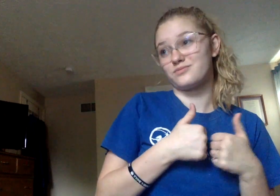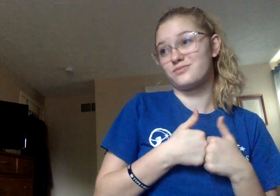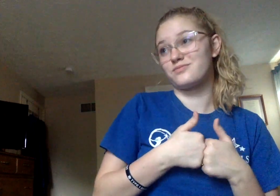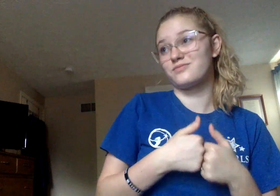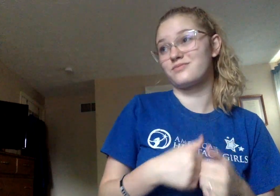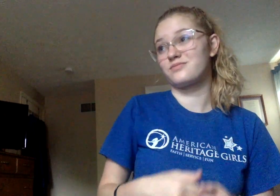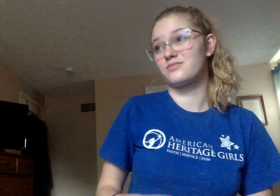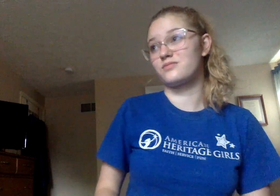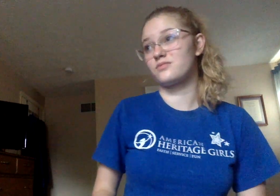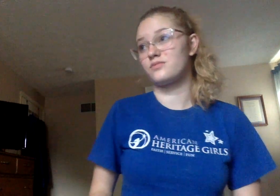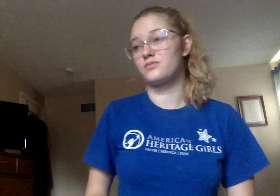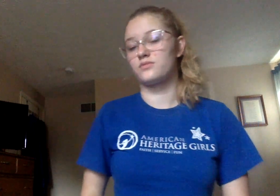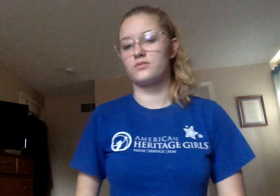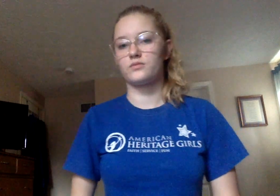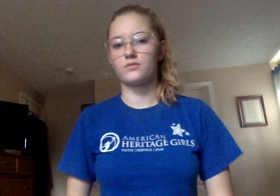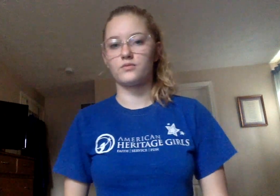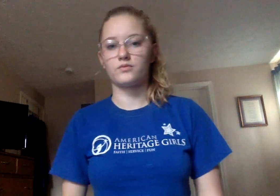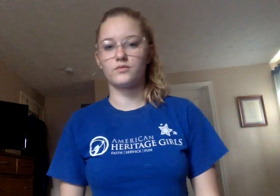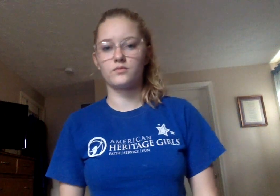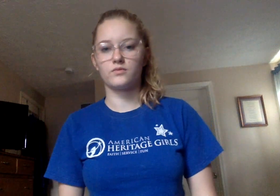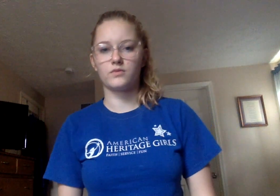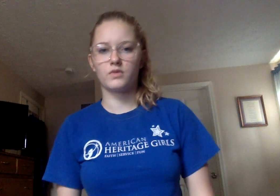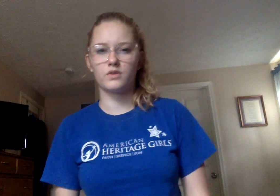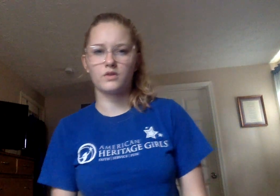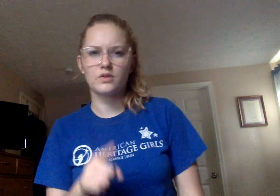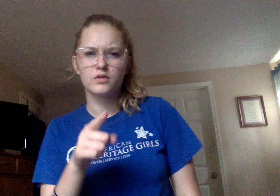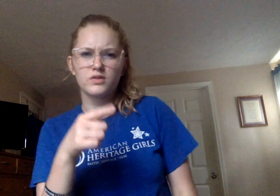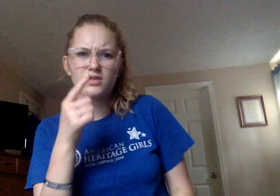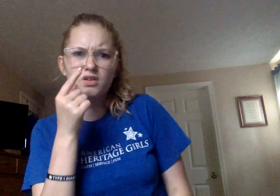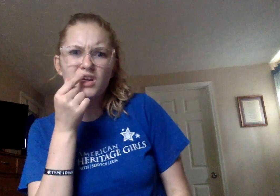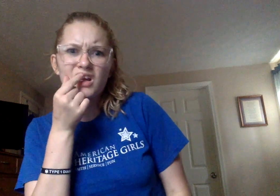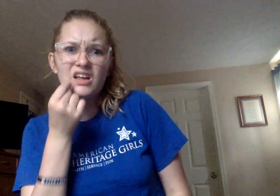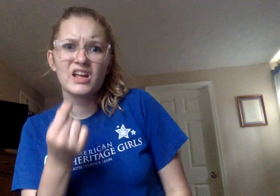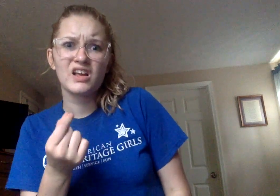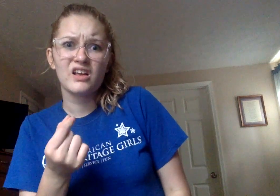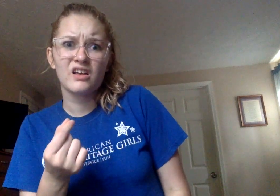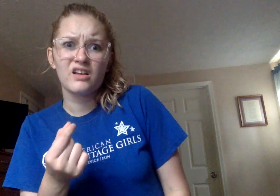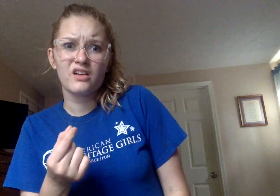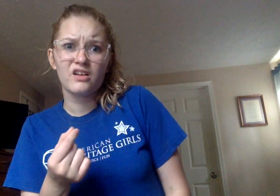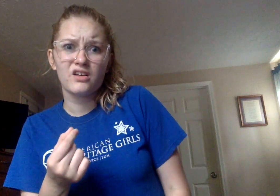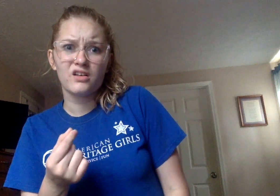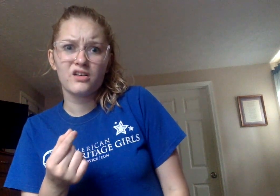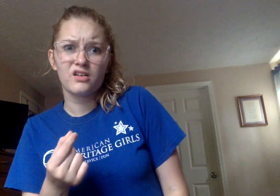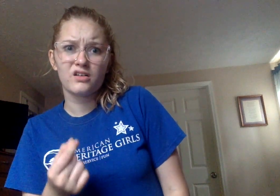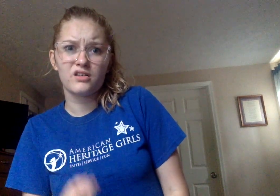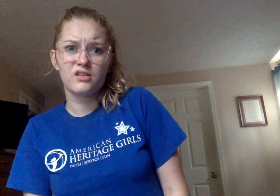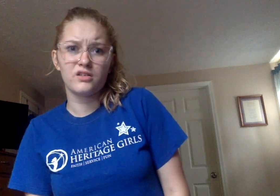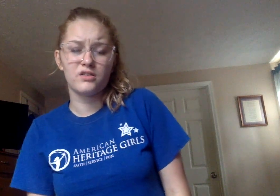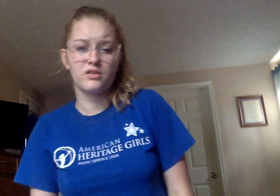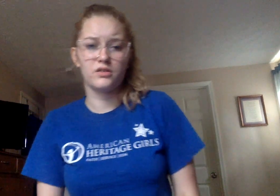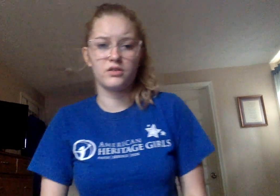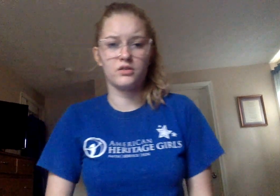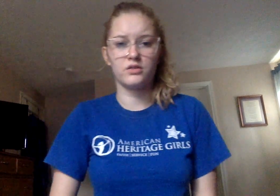rumbling, growly voice. "And your teeth are so pointed," gasped Little Red Riding